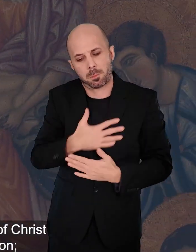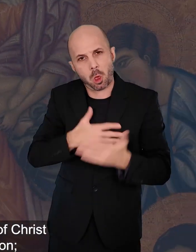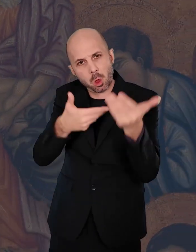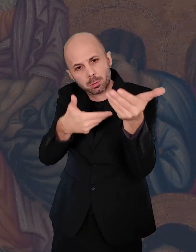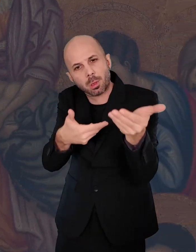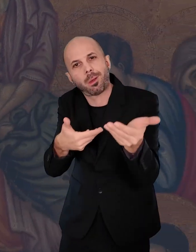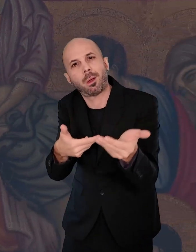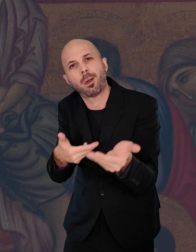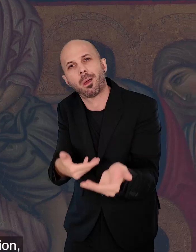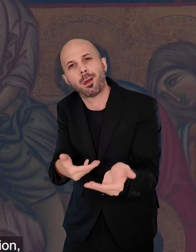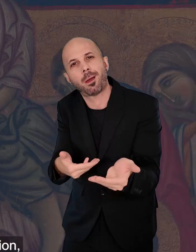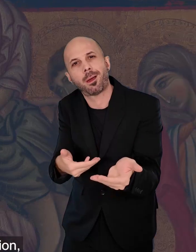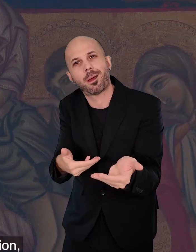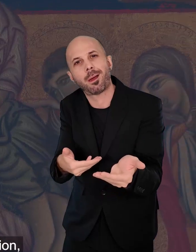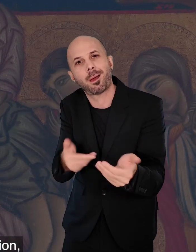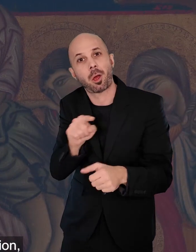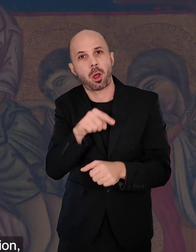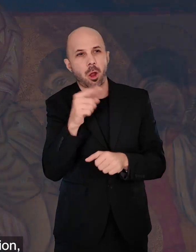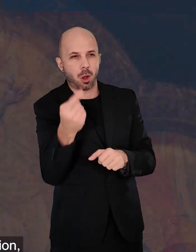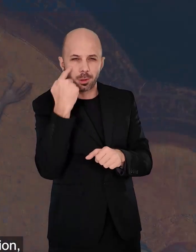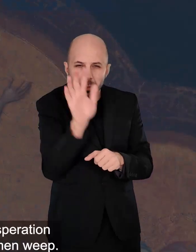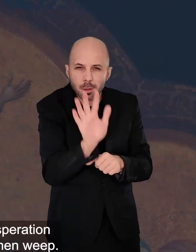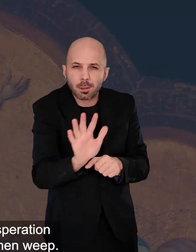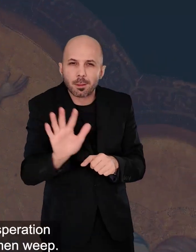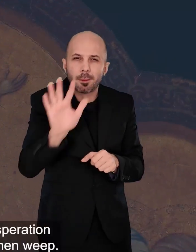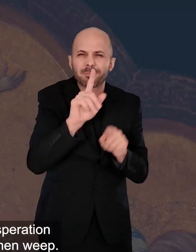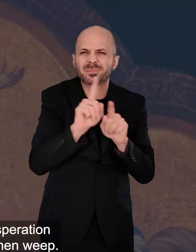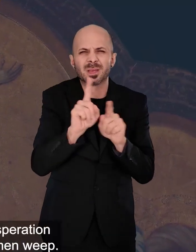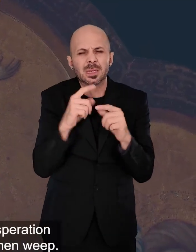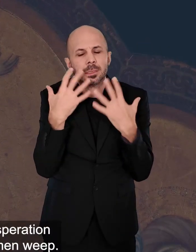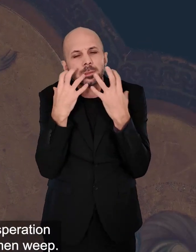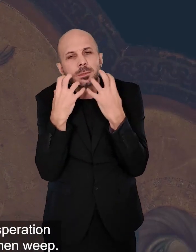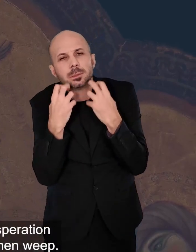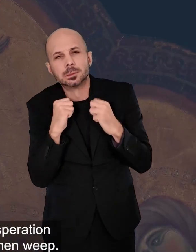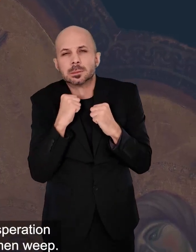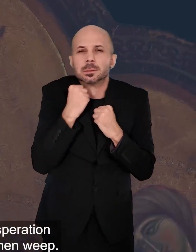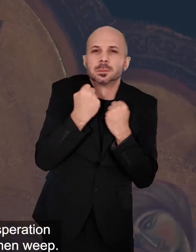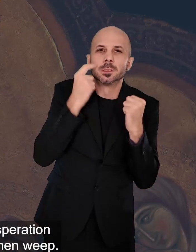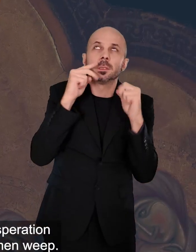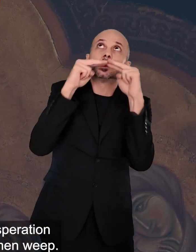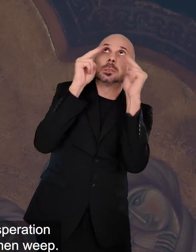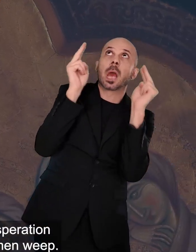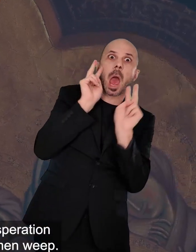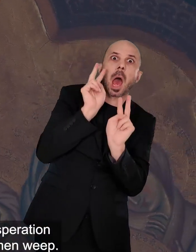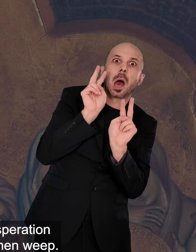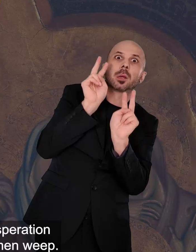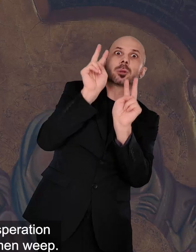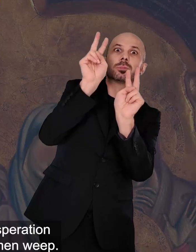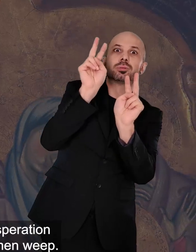deposition. In the scene of the lamentation, the angels raise their arms in desperation towards the heavens, and the women